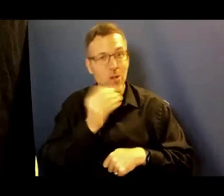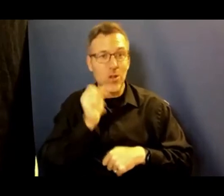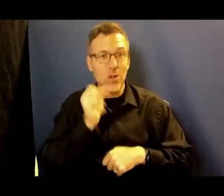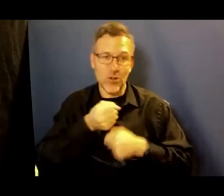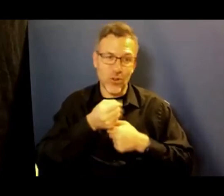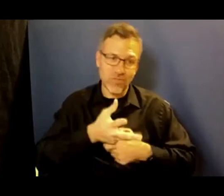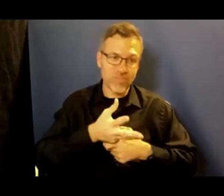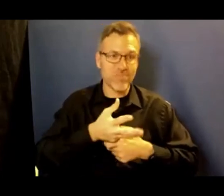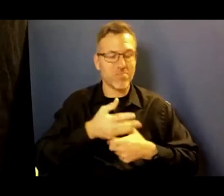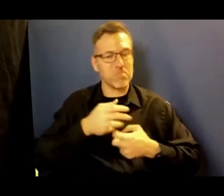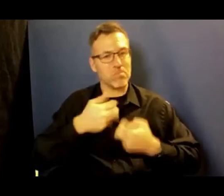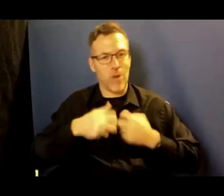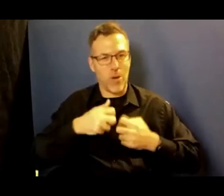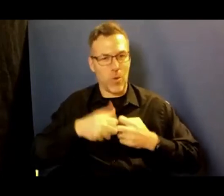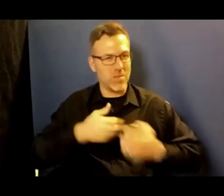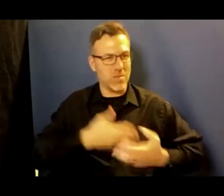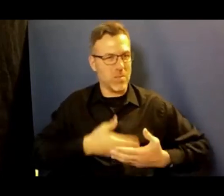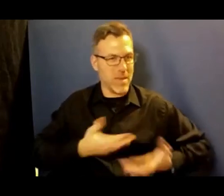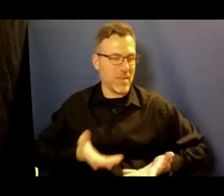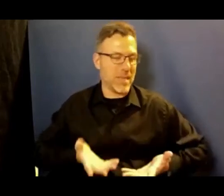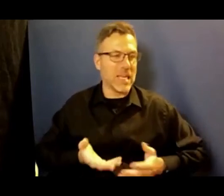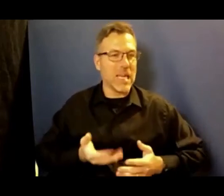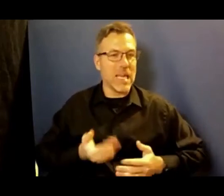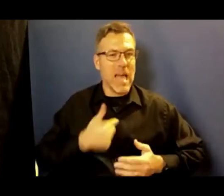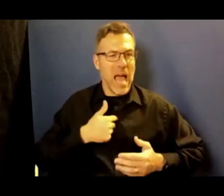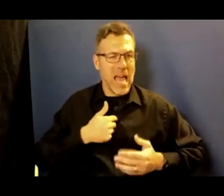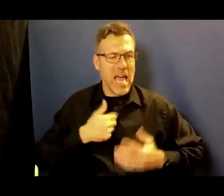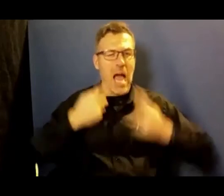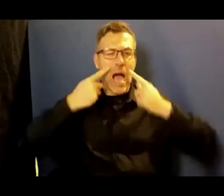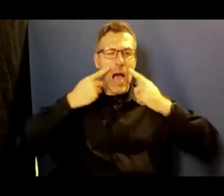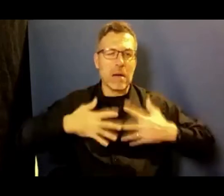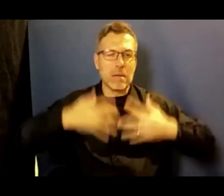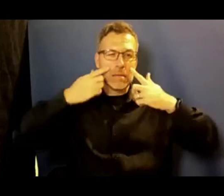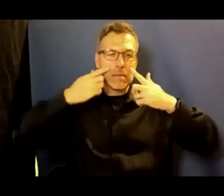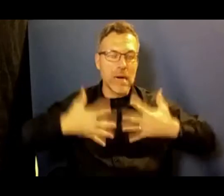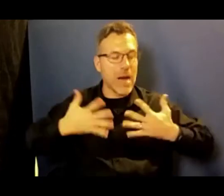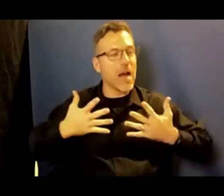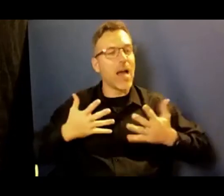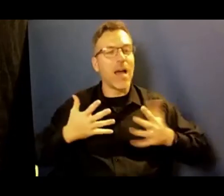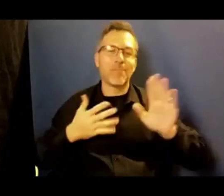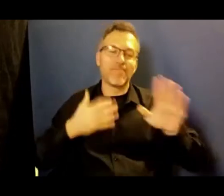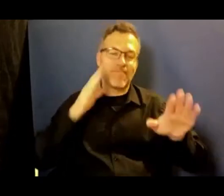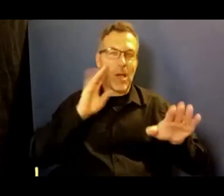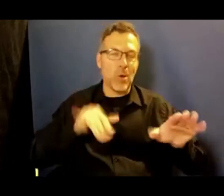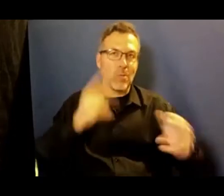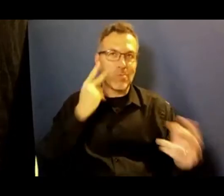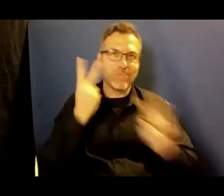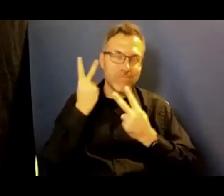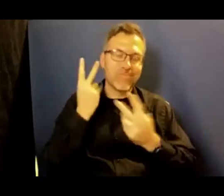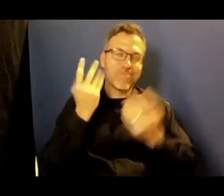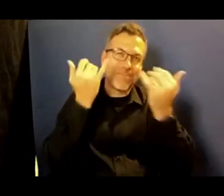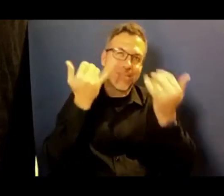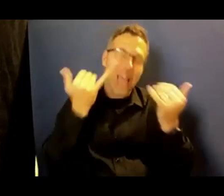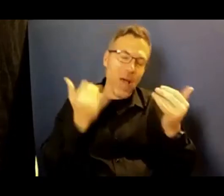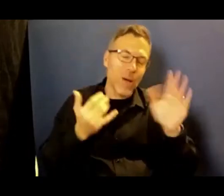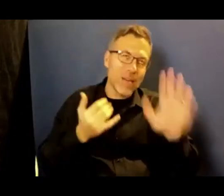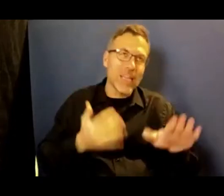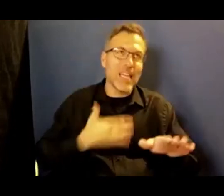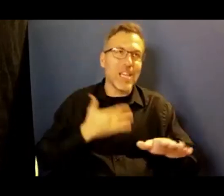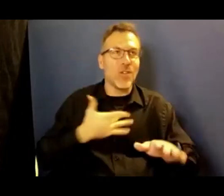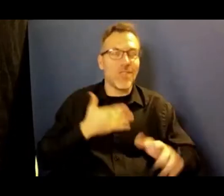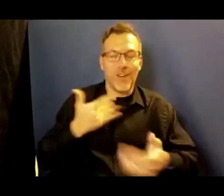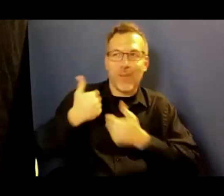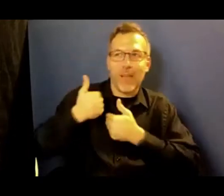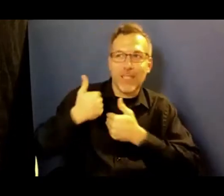really, in the big scheme of things, the one donut was not going to make a difference. But as a mother to be, you feel such responsibility for